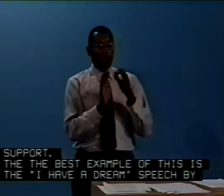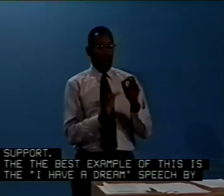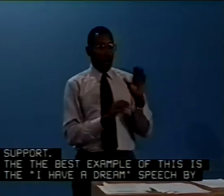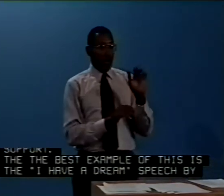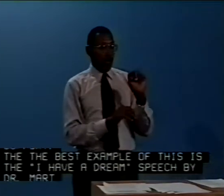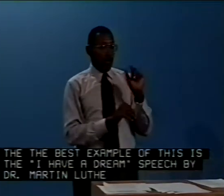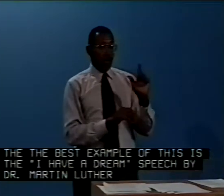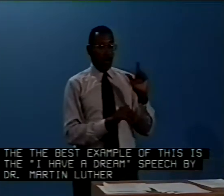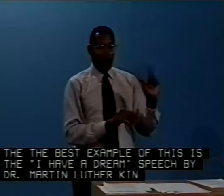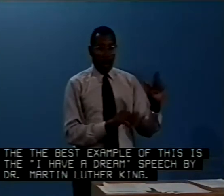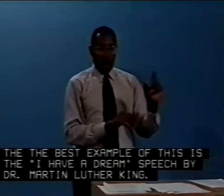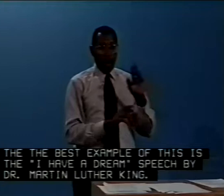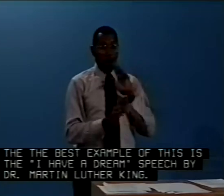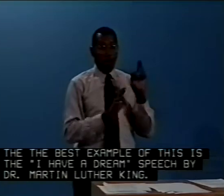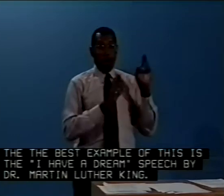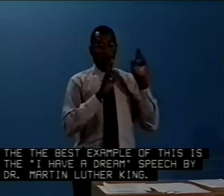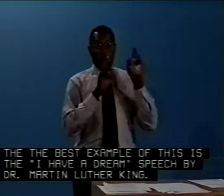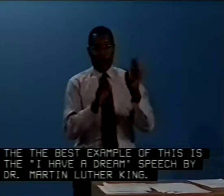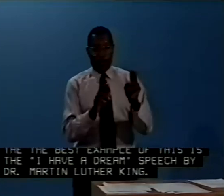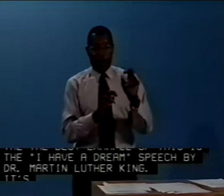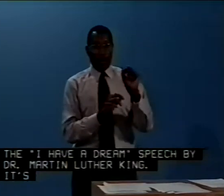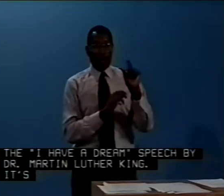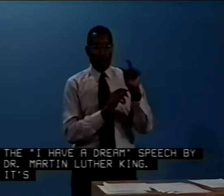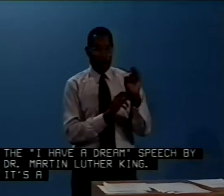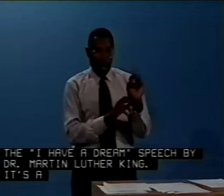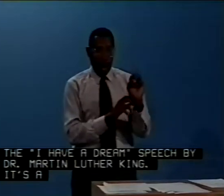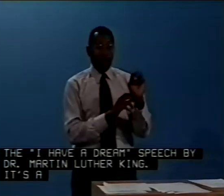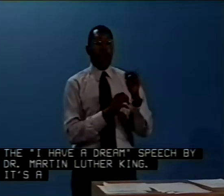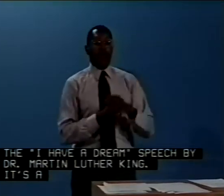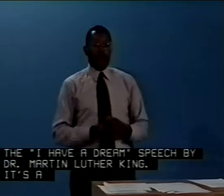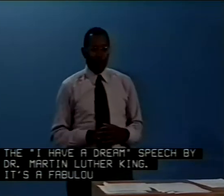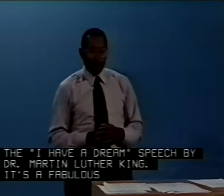It's a fabulous example of the call-response style.